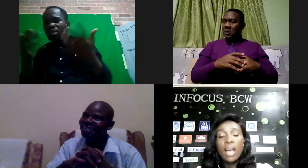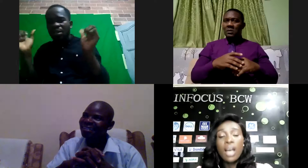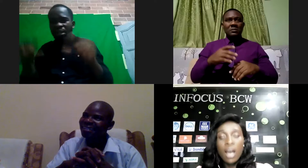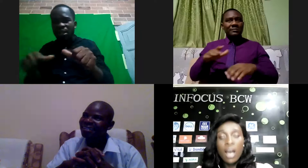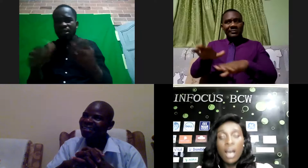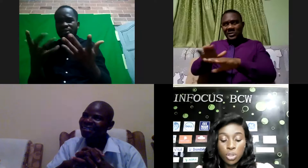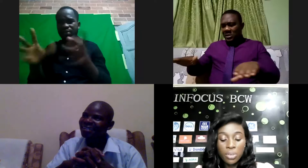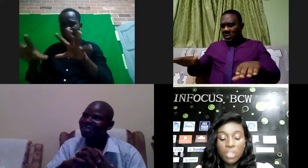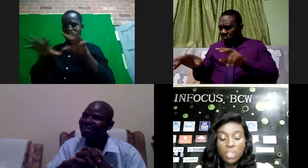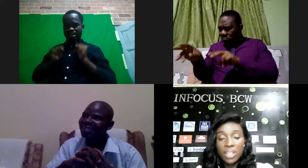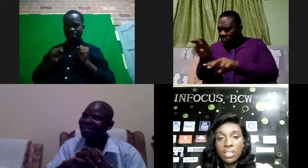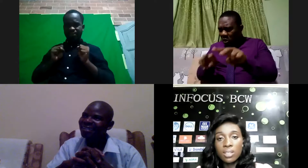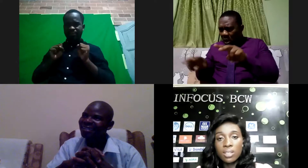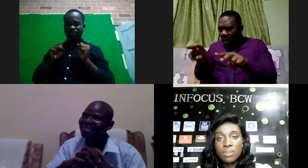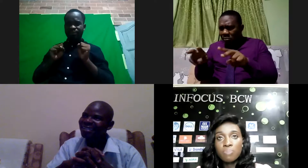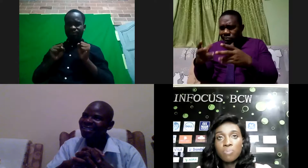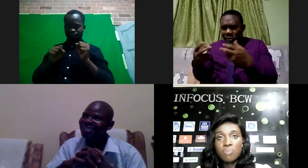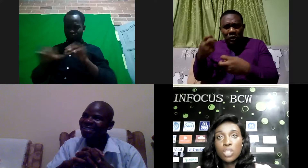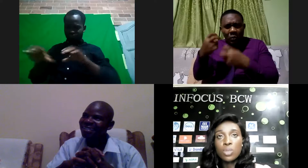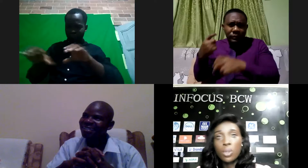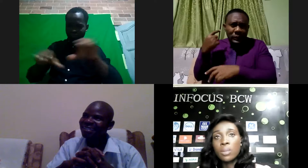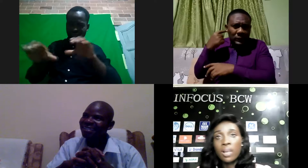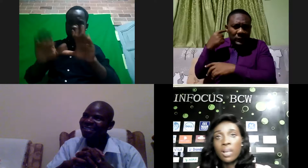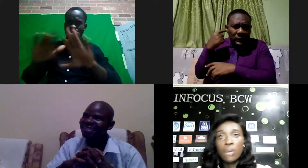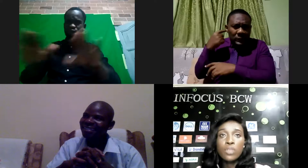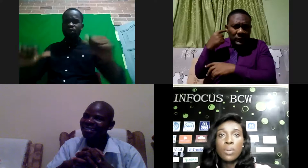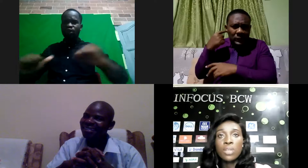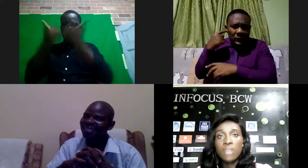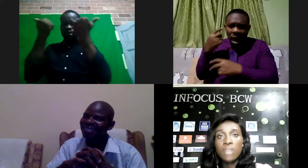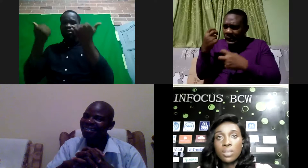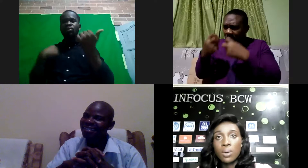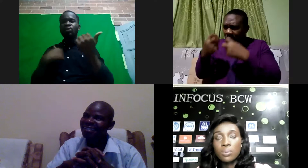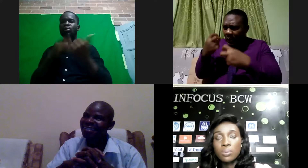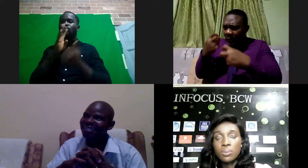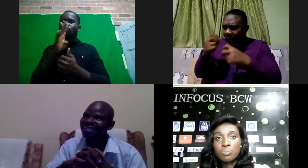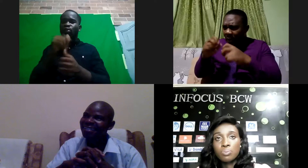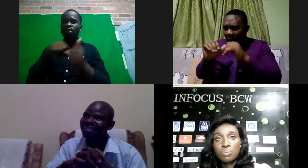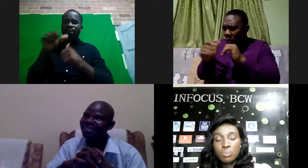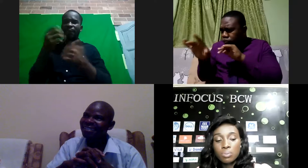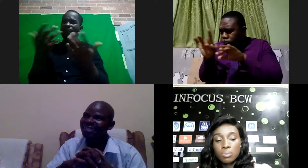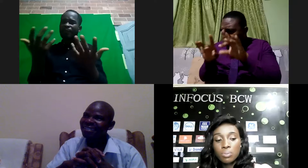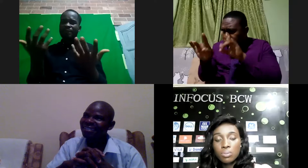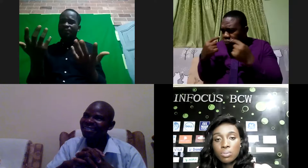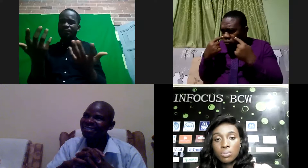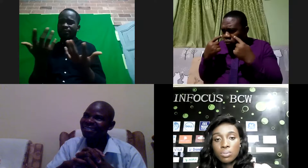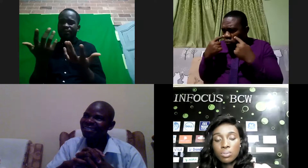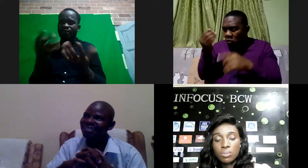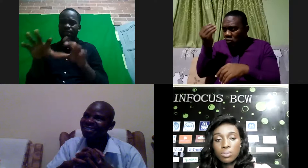strengthen children's challenges, since we're talking about language formation as well?